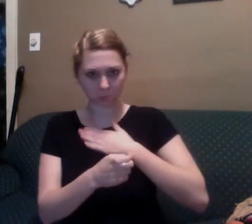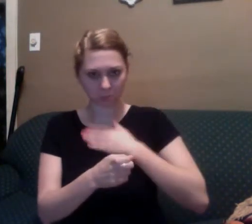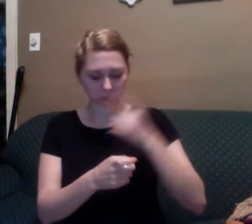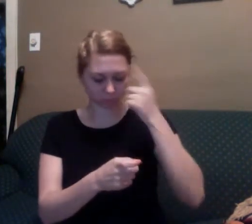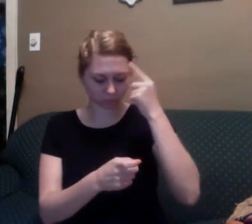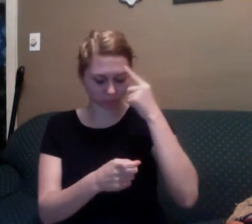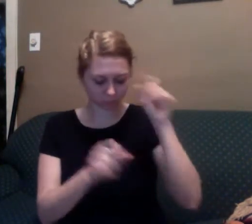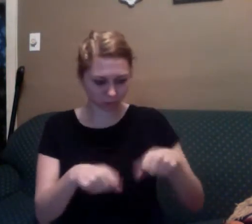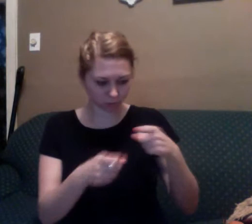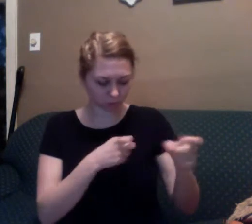Now,